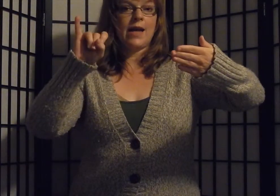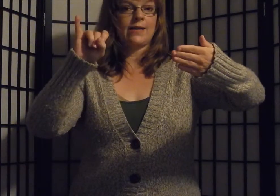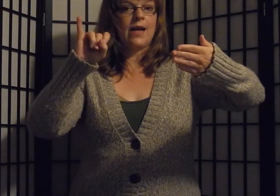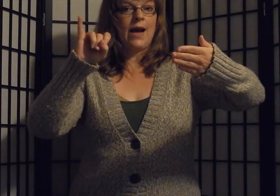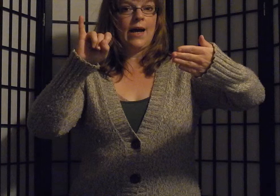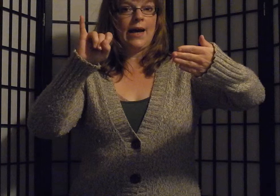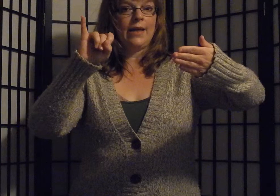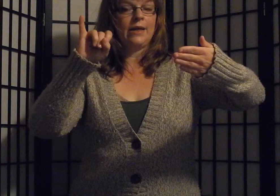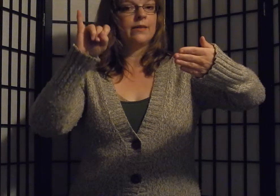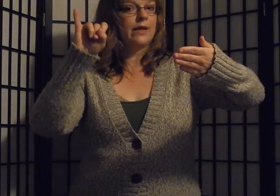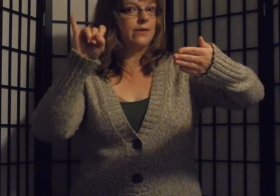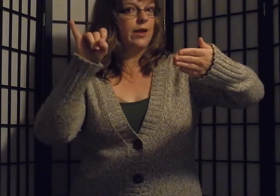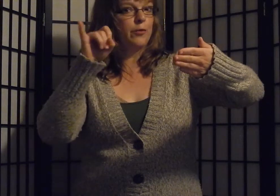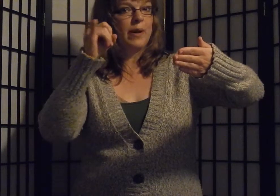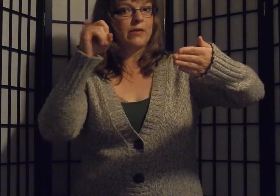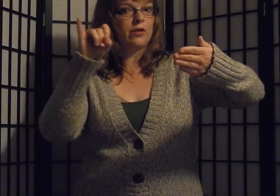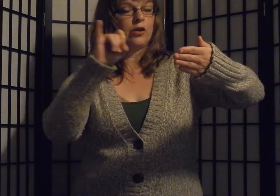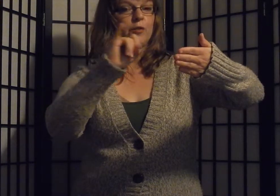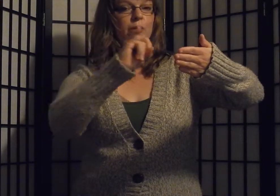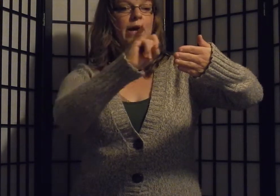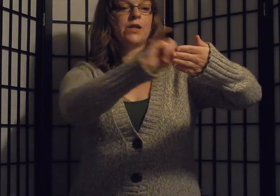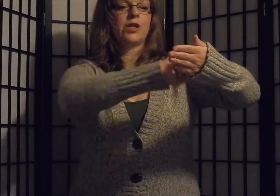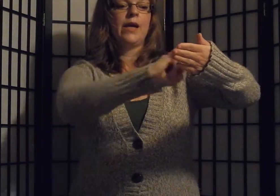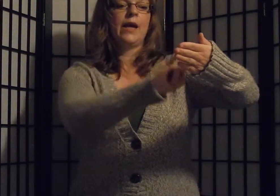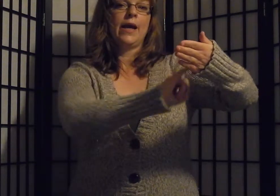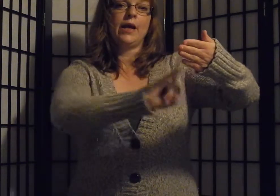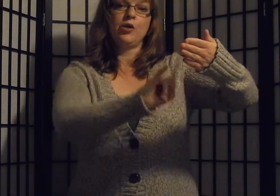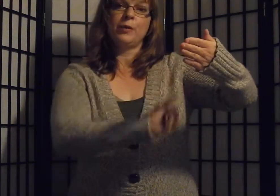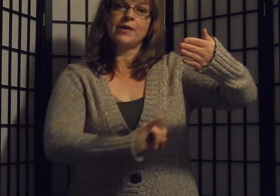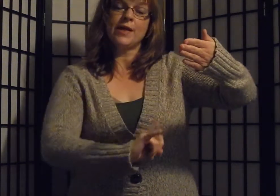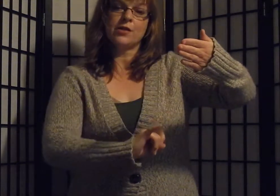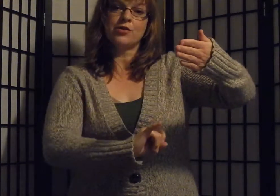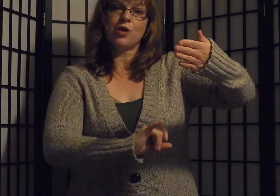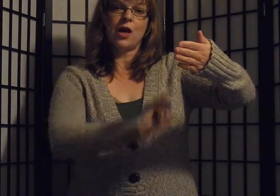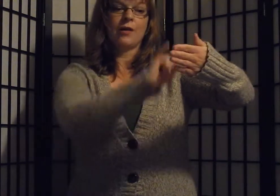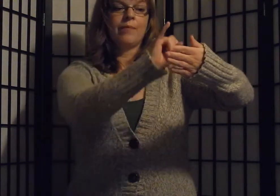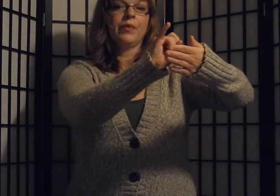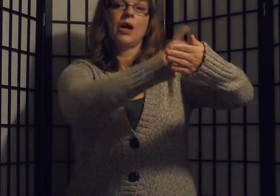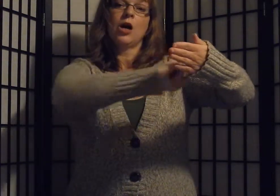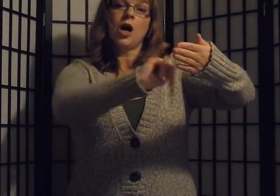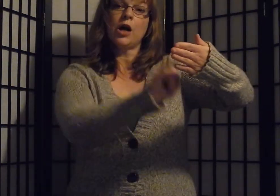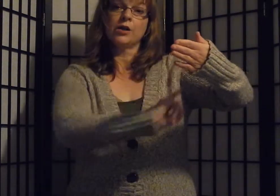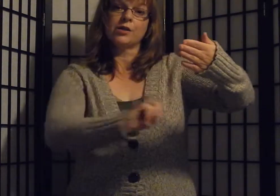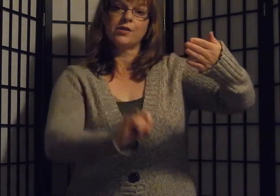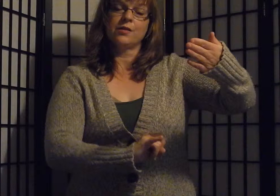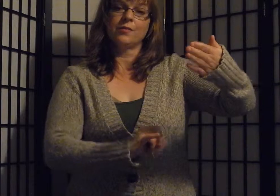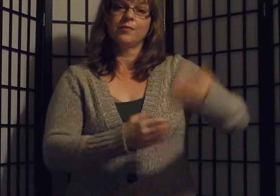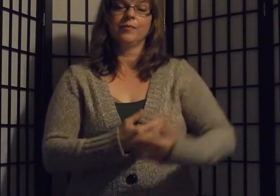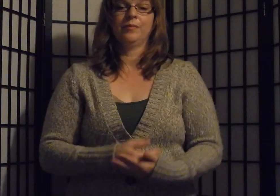has an eye, that's like your pencil or your brush, and you pretend to draw. art,